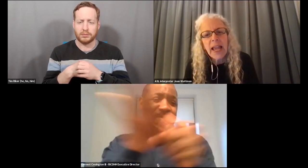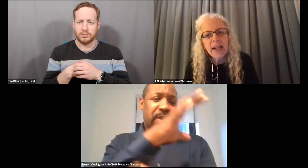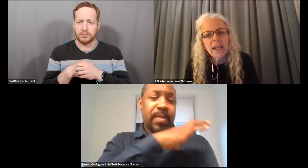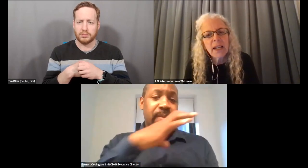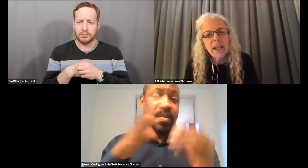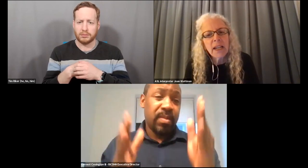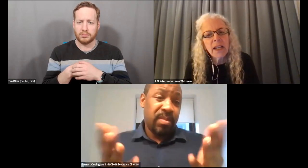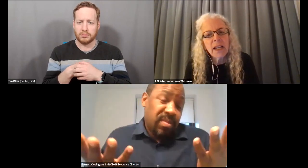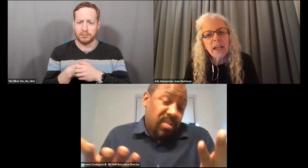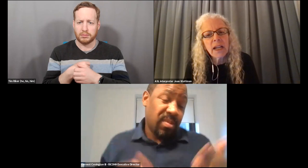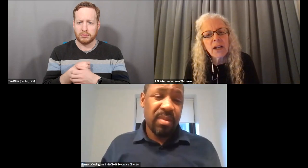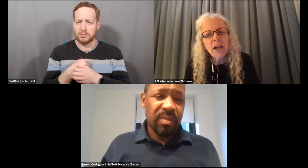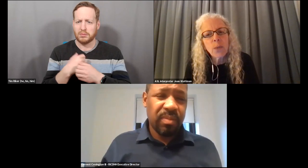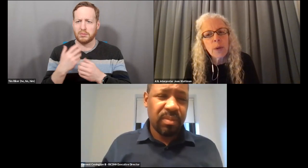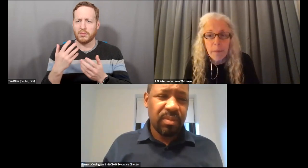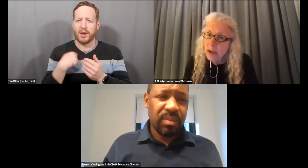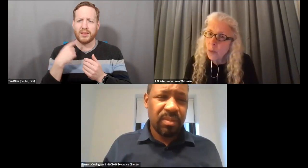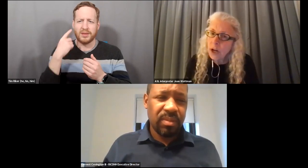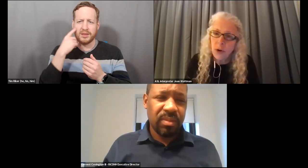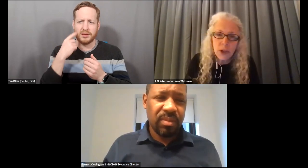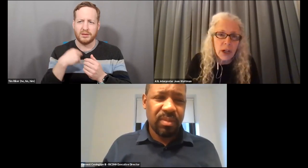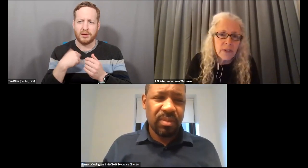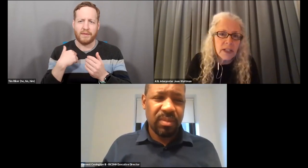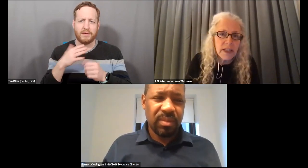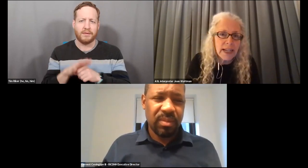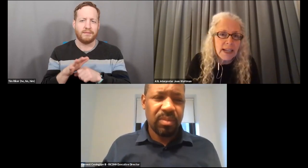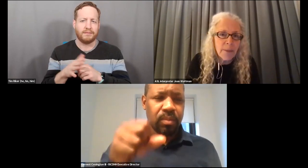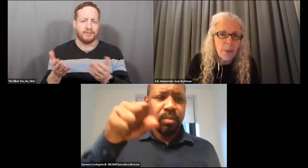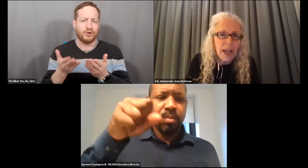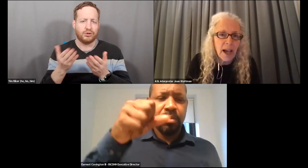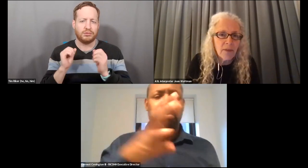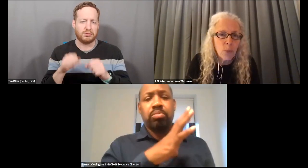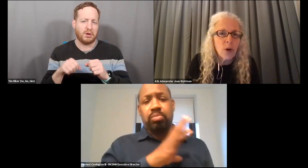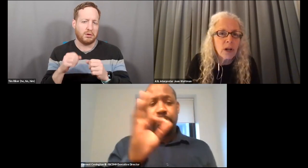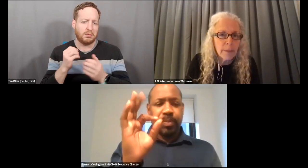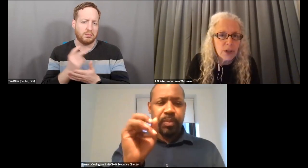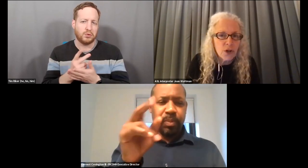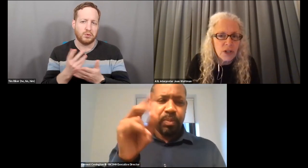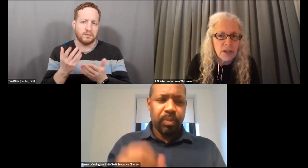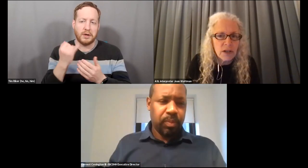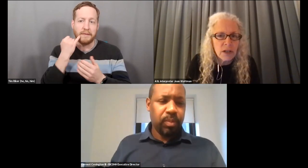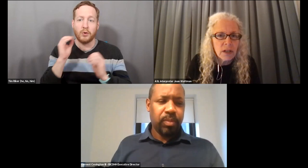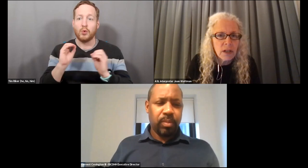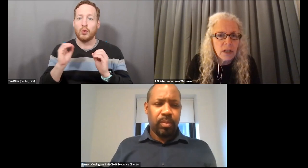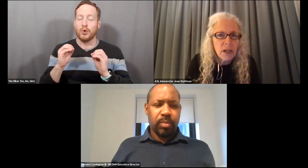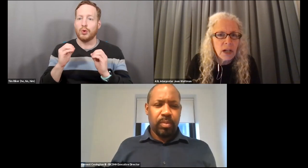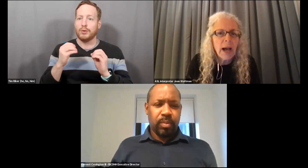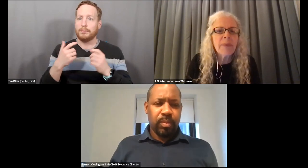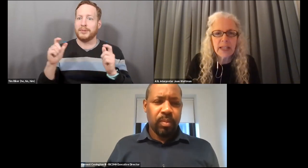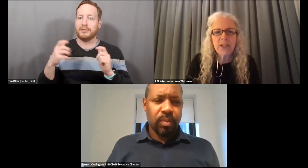And we might want to hold off until the next time when we have more commissioners here. I'm thinking so.